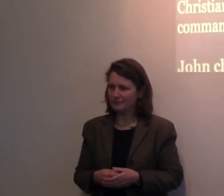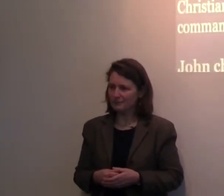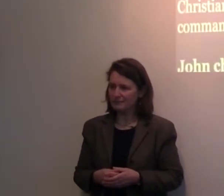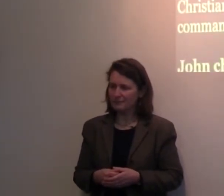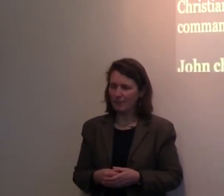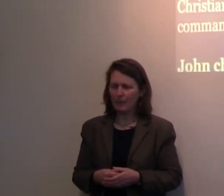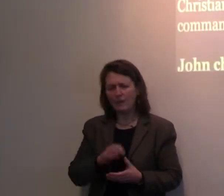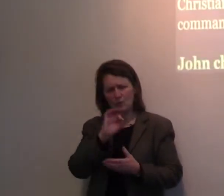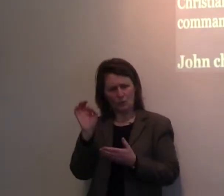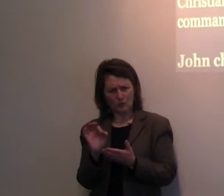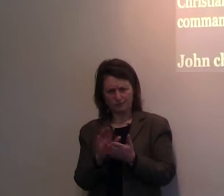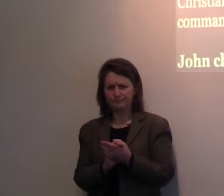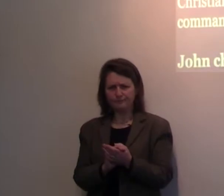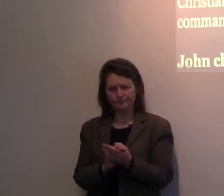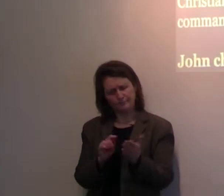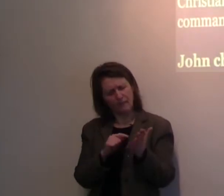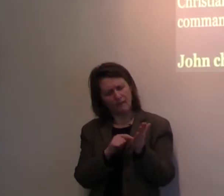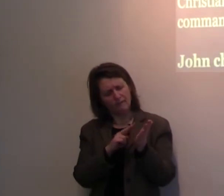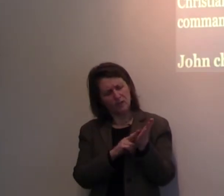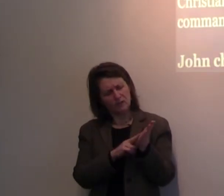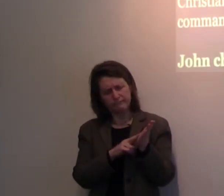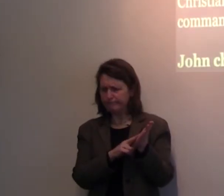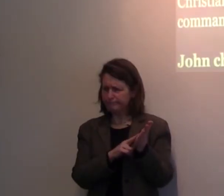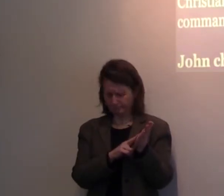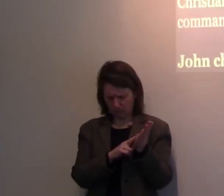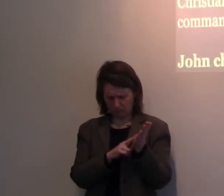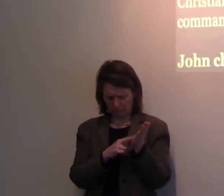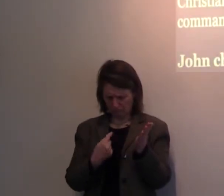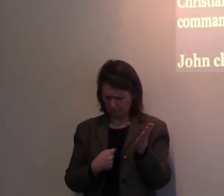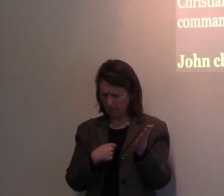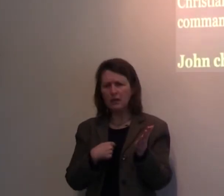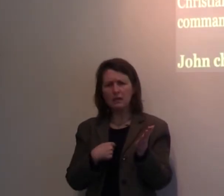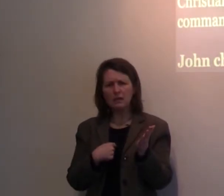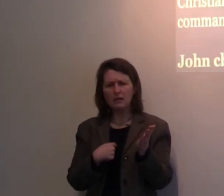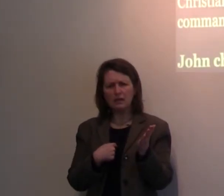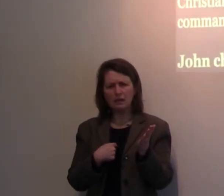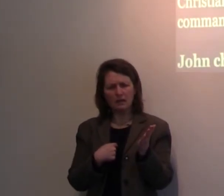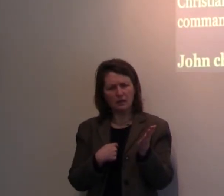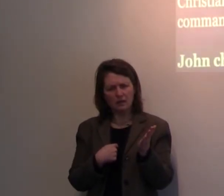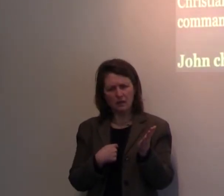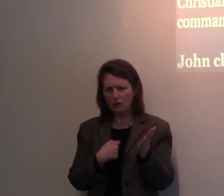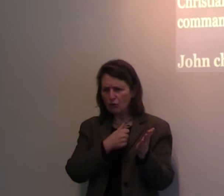Question. What about me? Do I love other Christians like